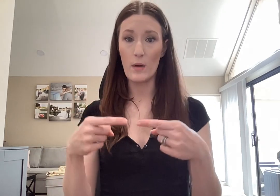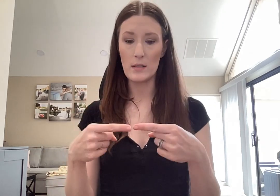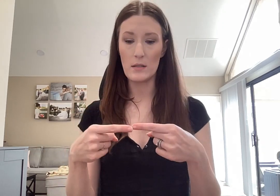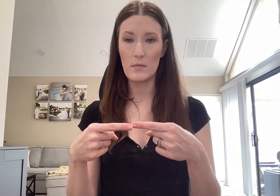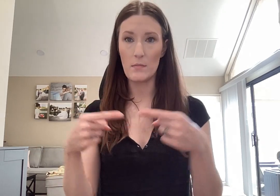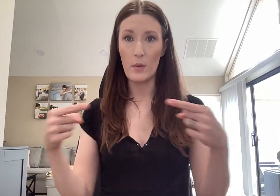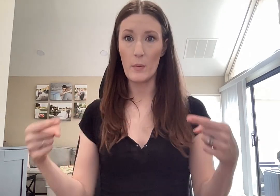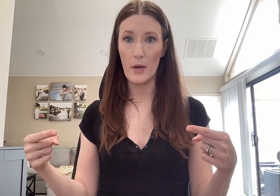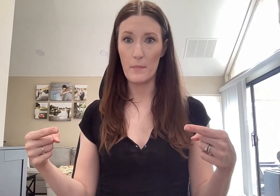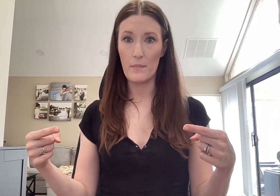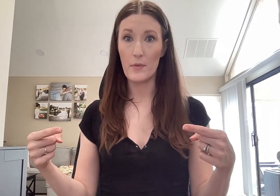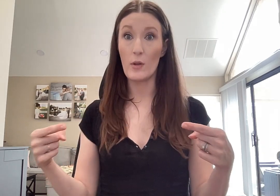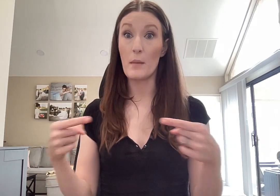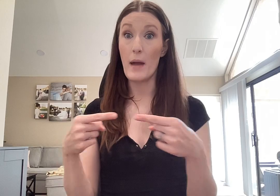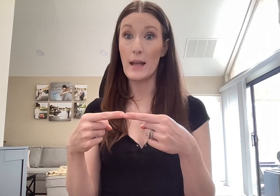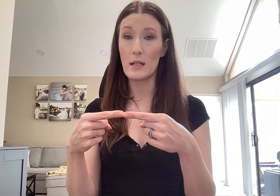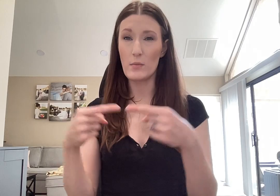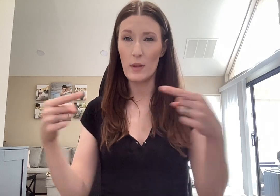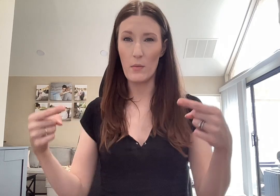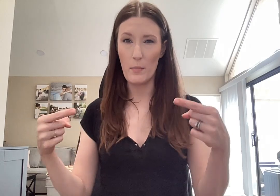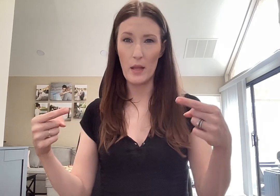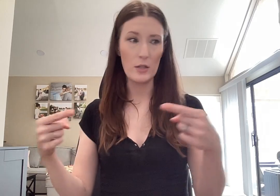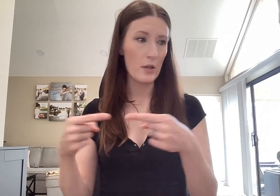ones, pull them apart. They're like magnets where they repel each other.